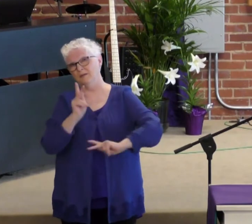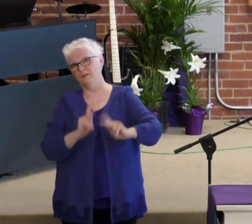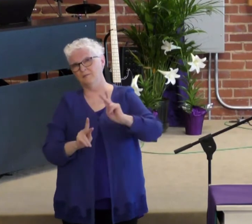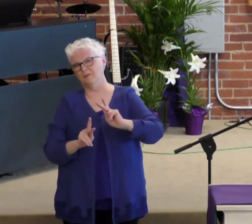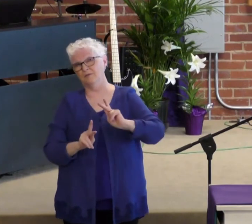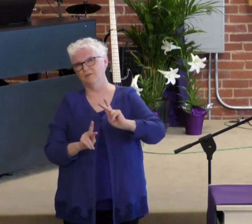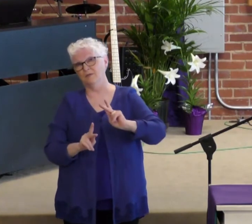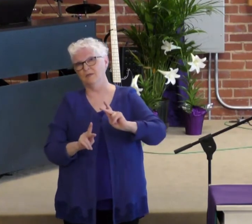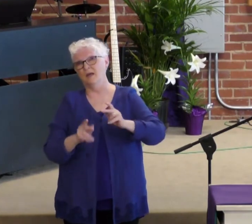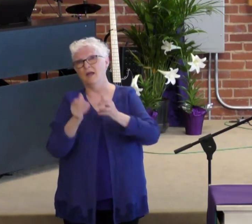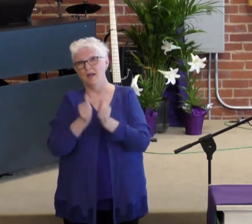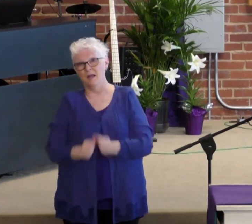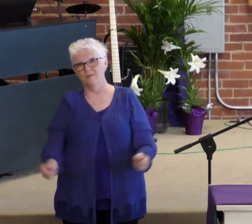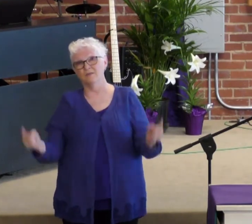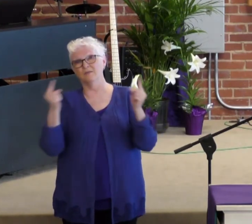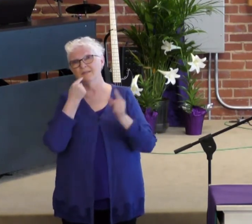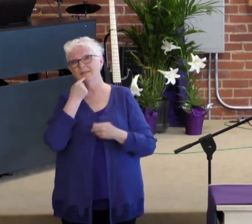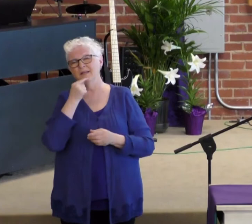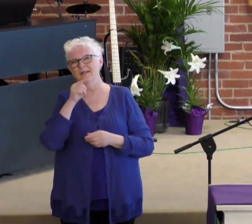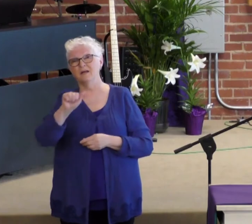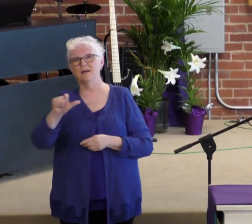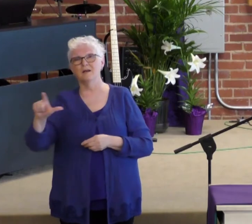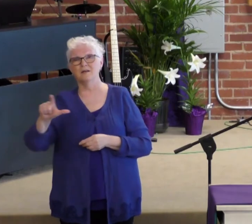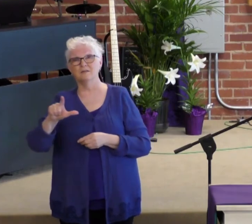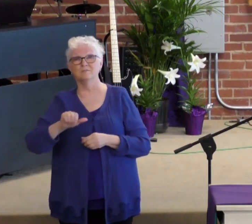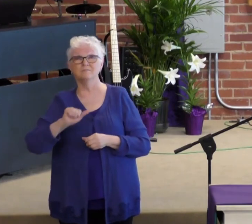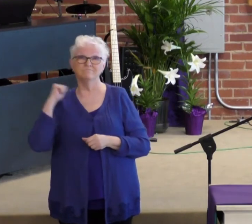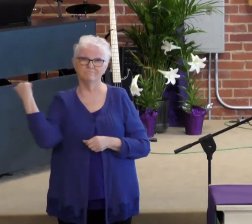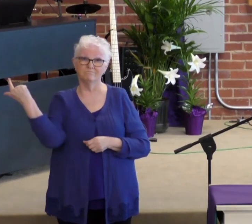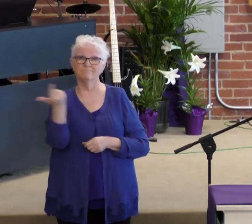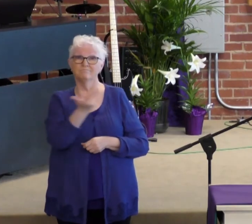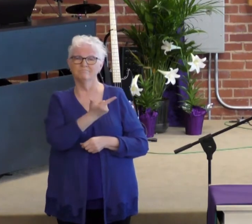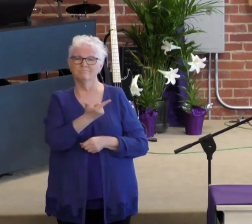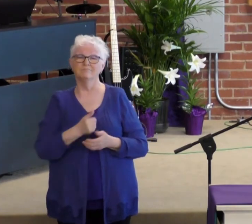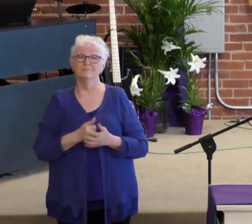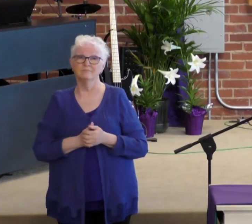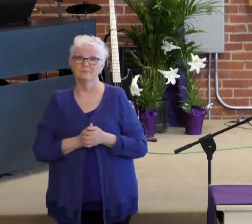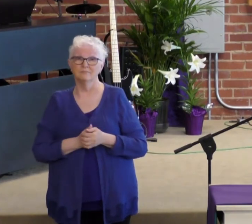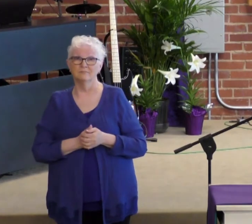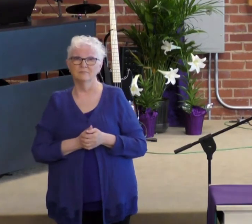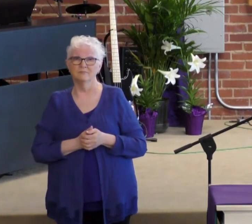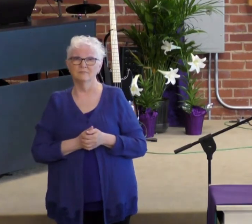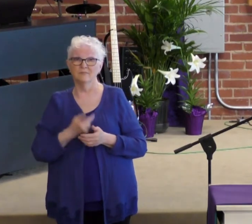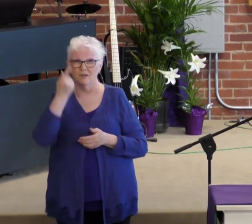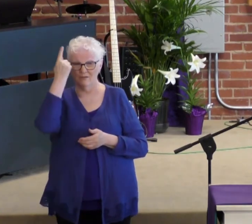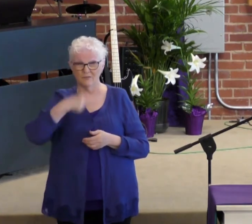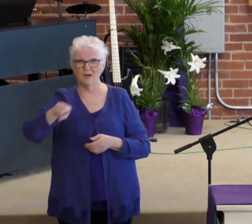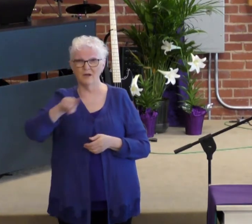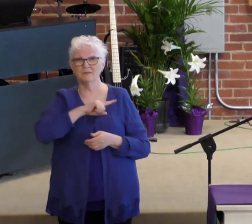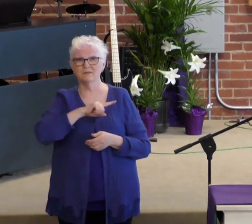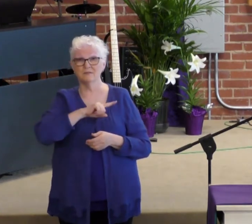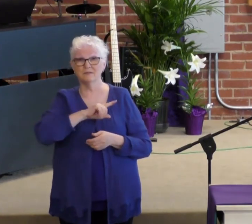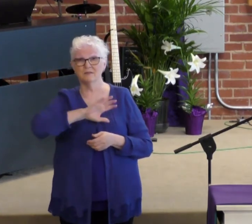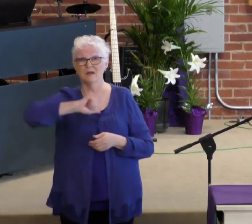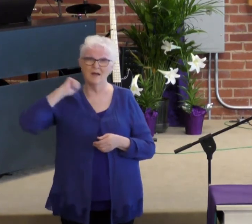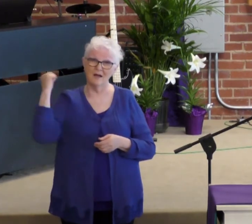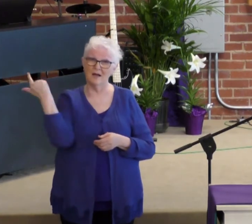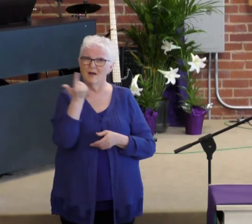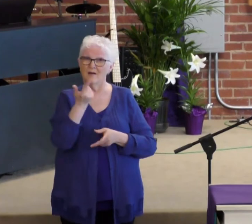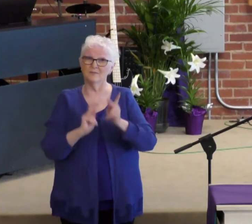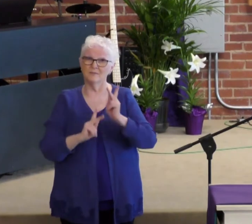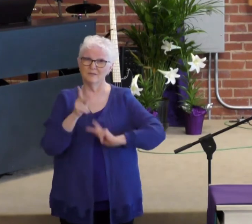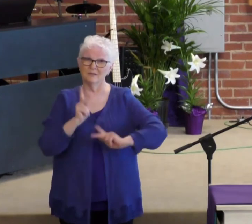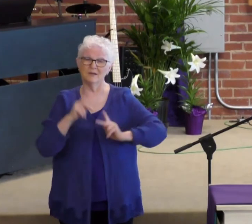say all. All people. It is for us, for all people, an